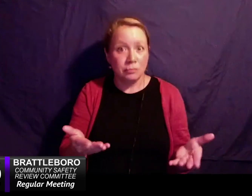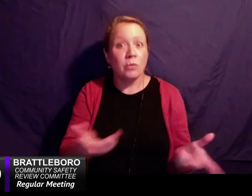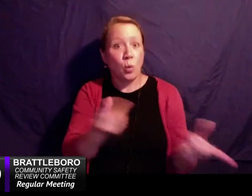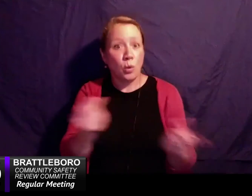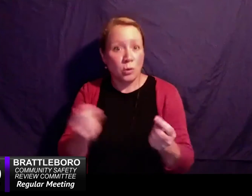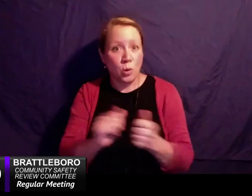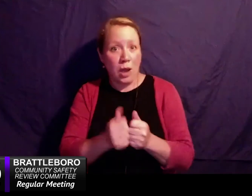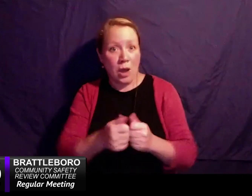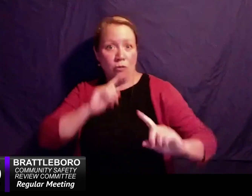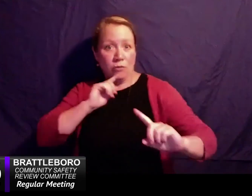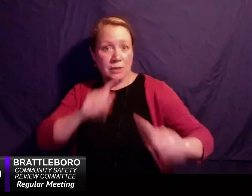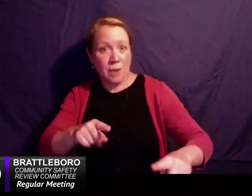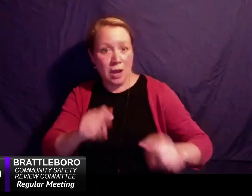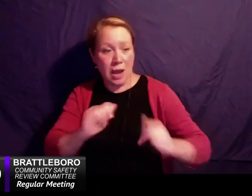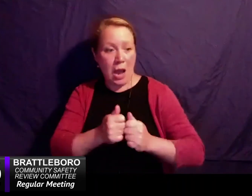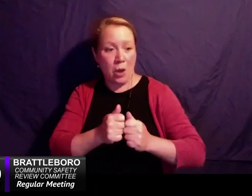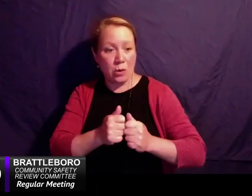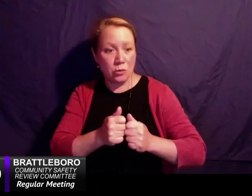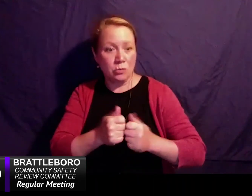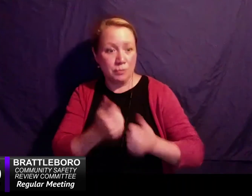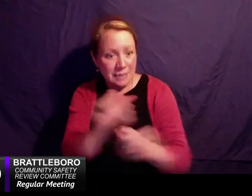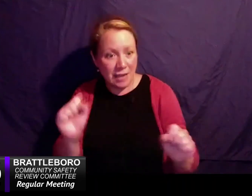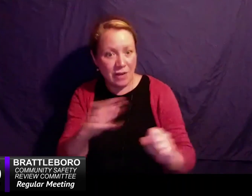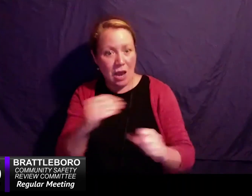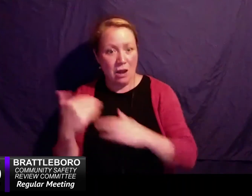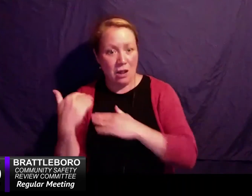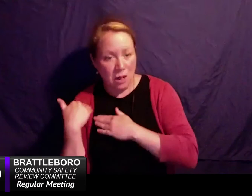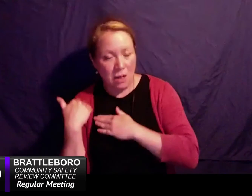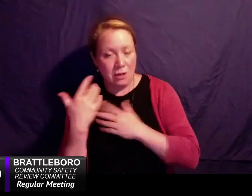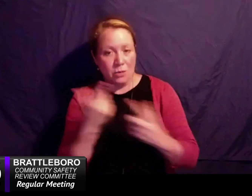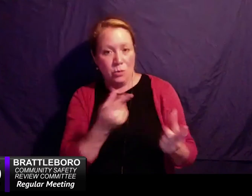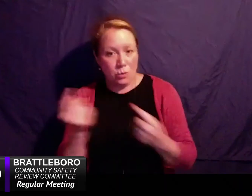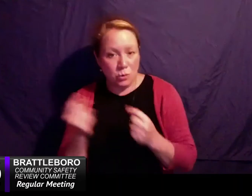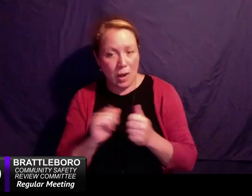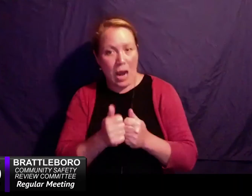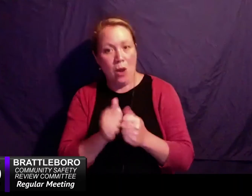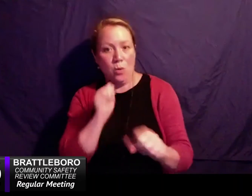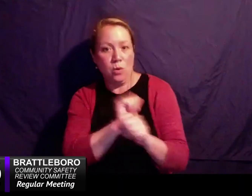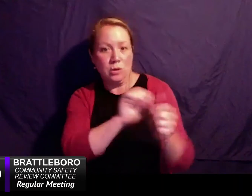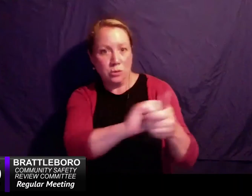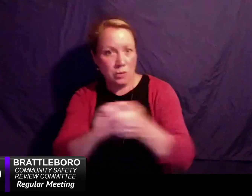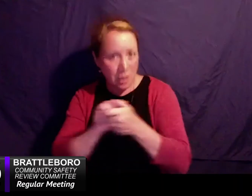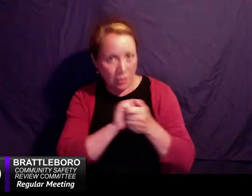responses and safety and accountability and responsibility and how we're going to work together.